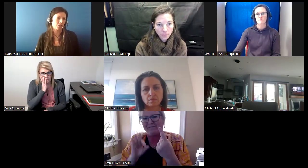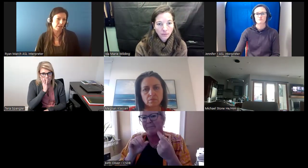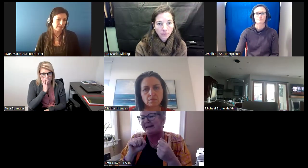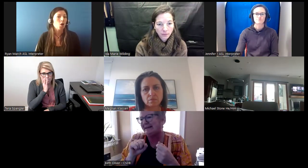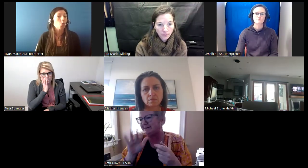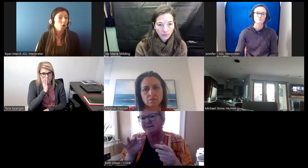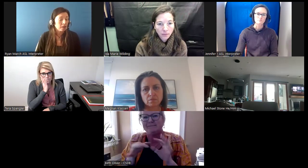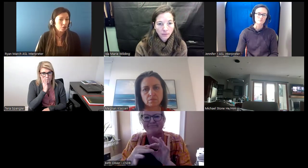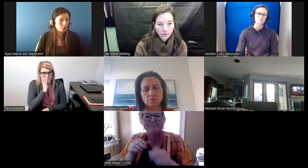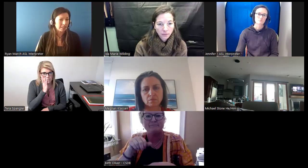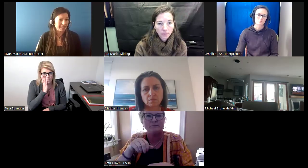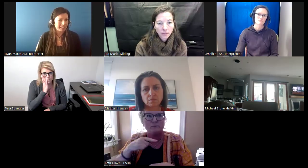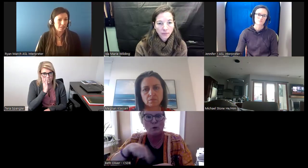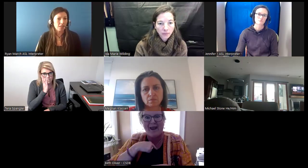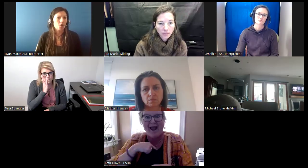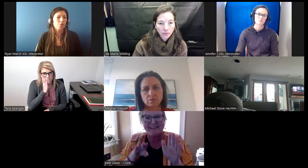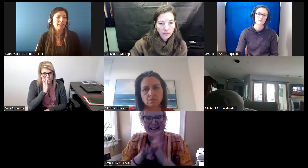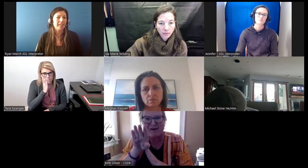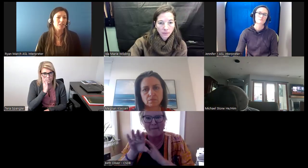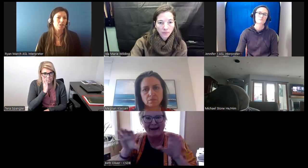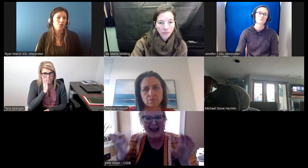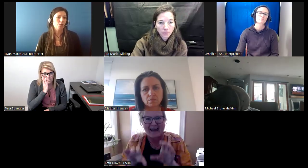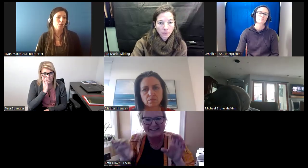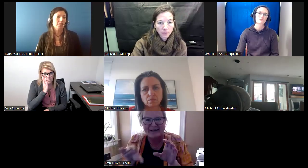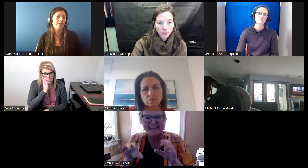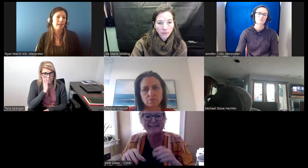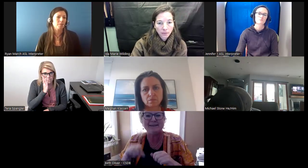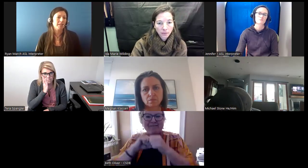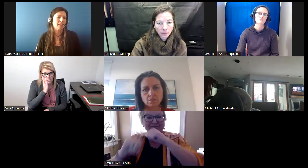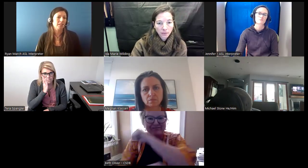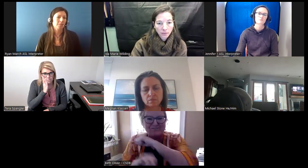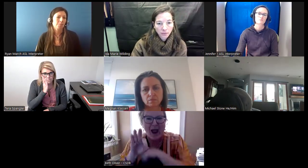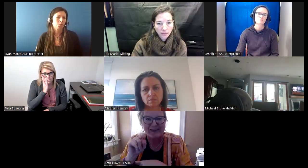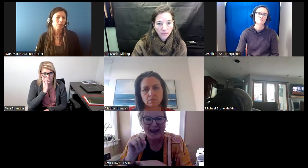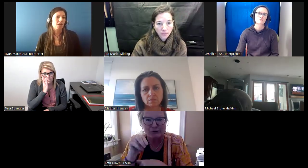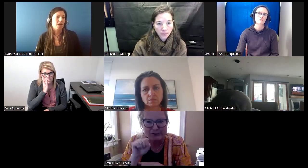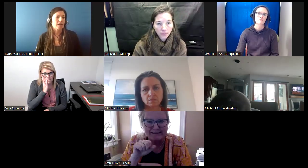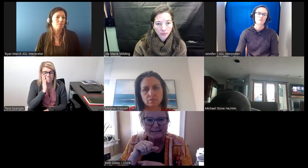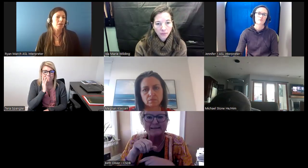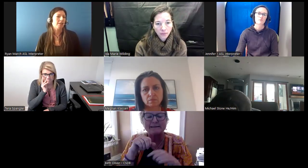need to address. One of those is related to developing